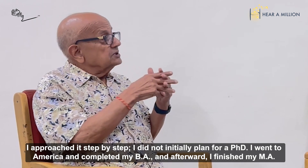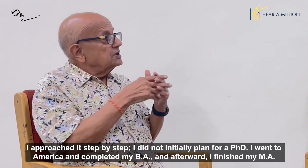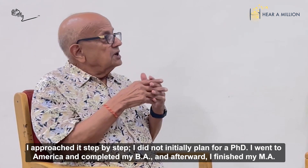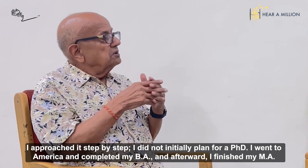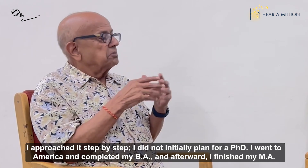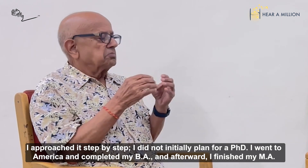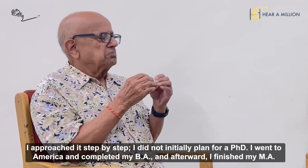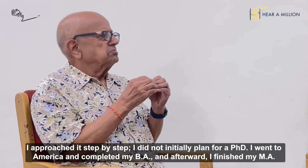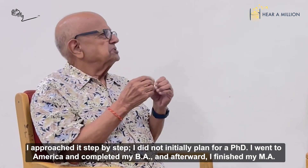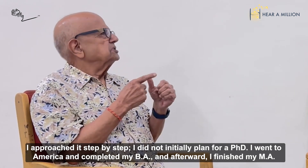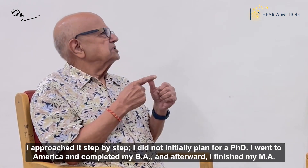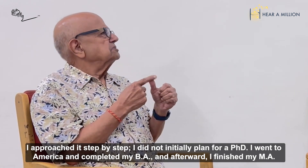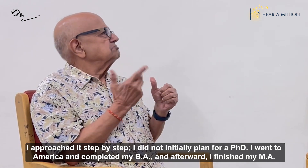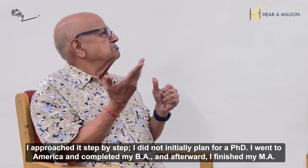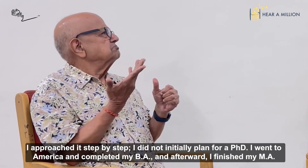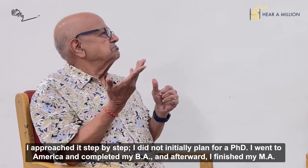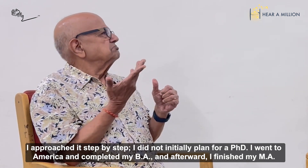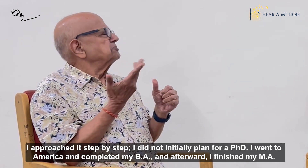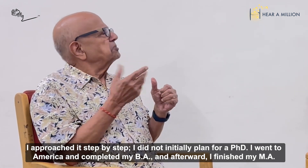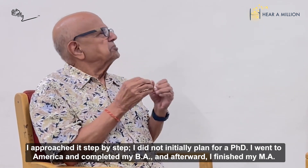I finished my MA.